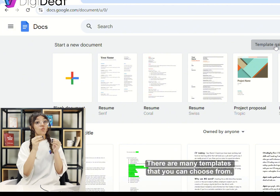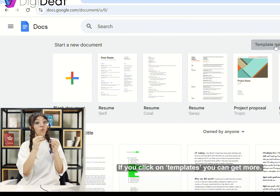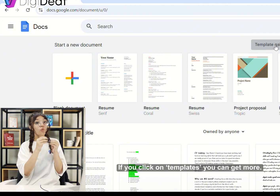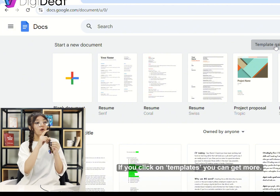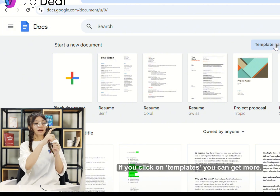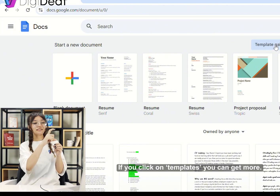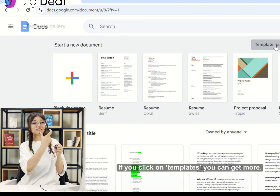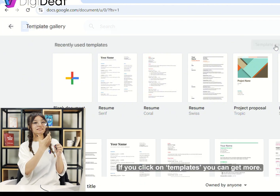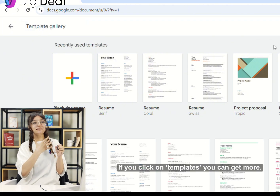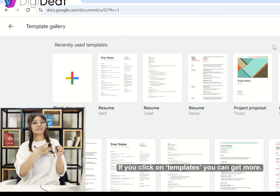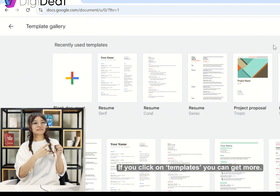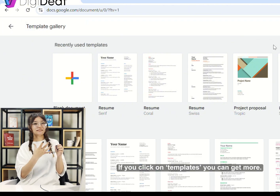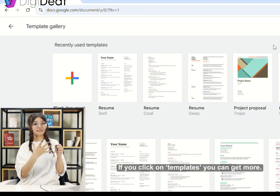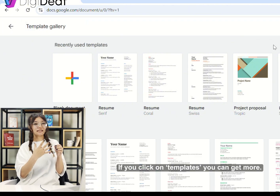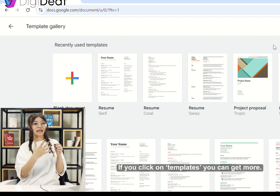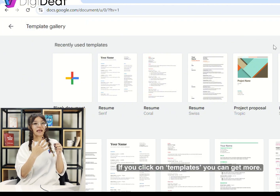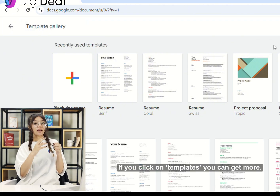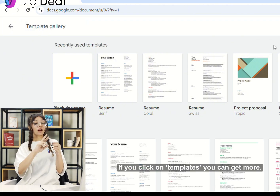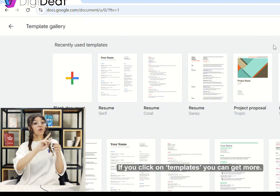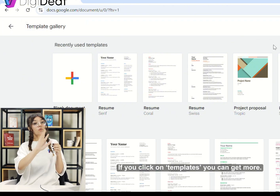If you click on Templates, you can get more.